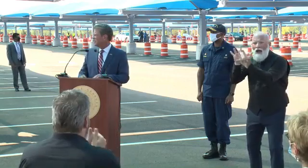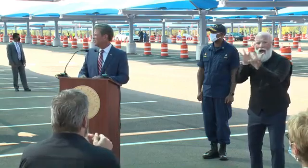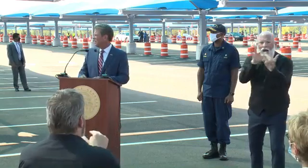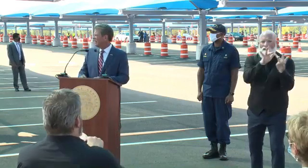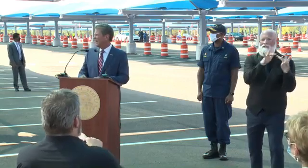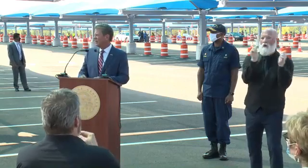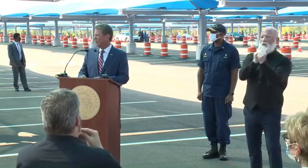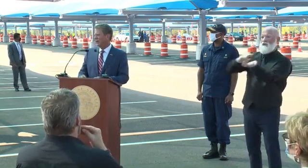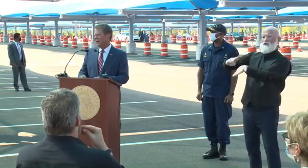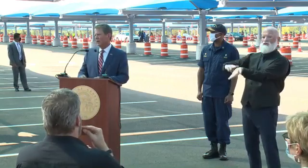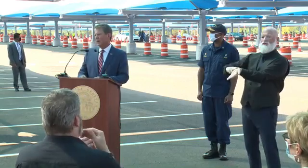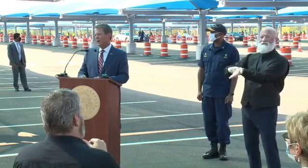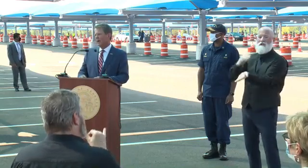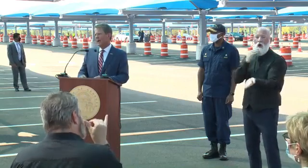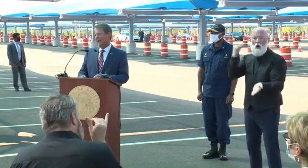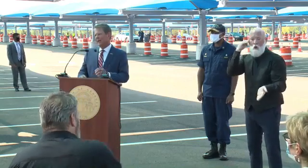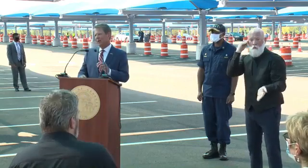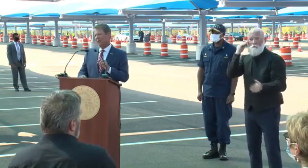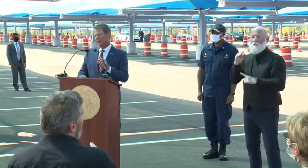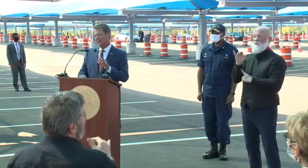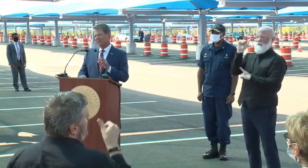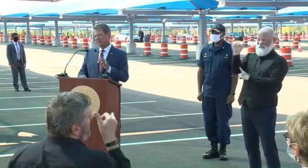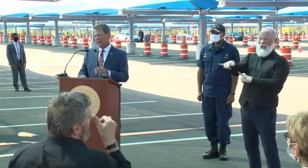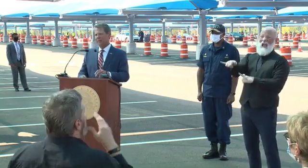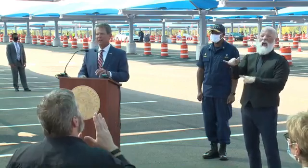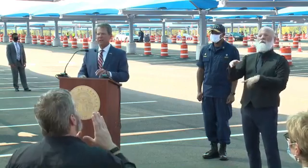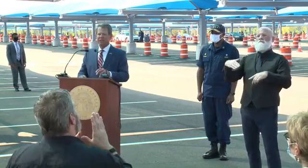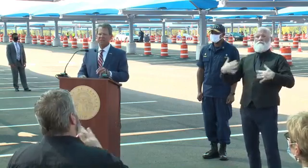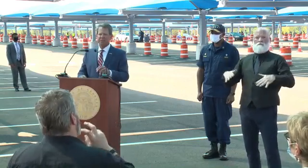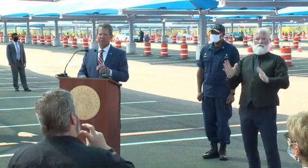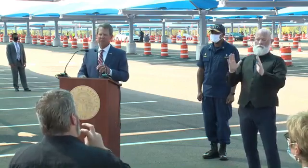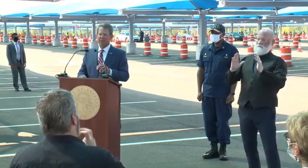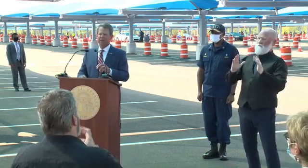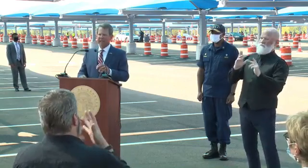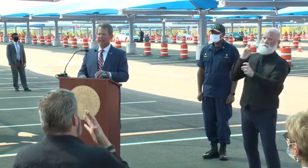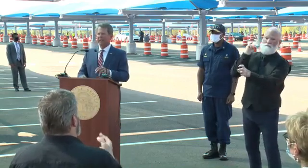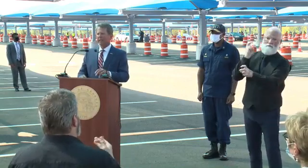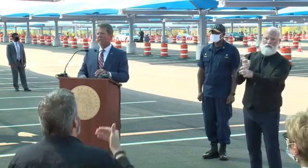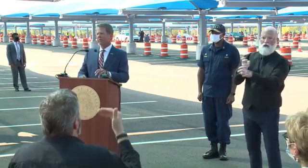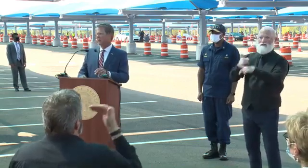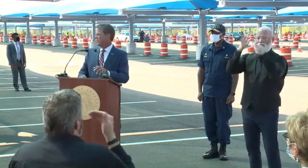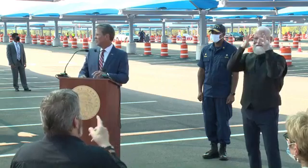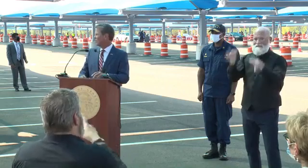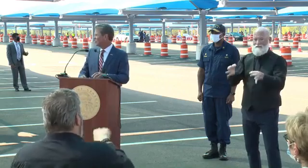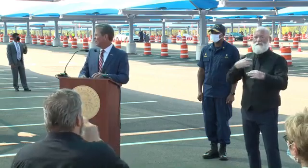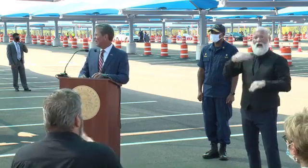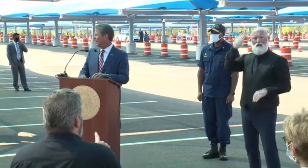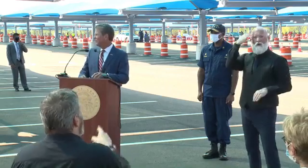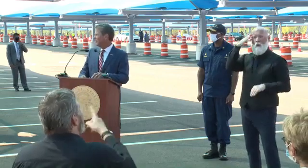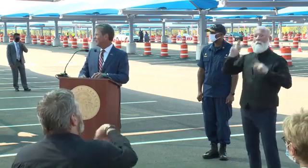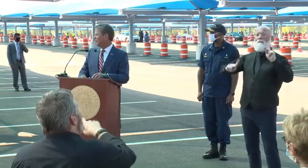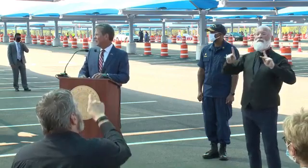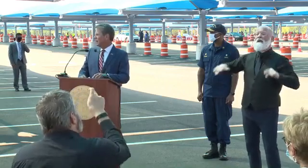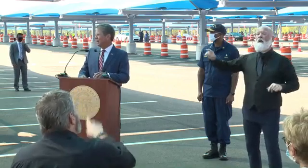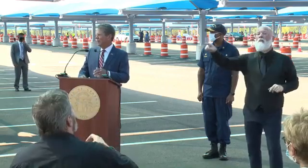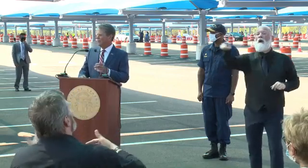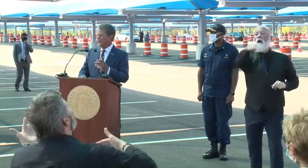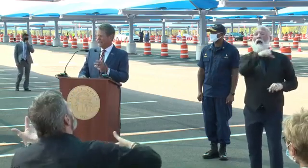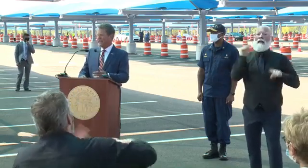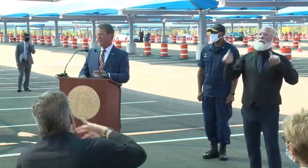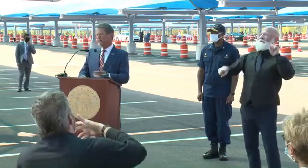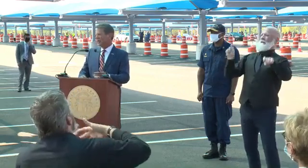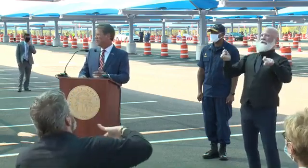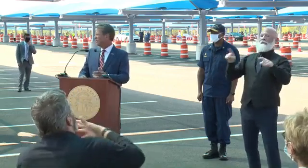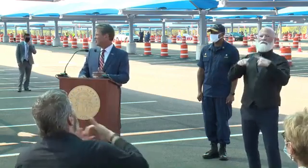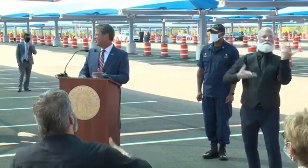hardest decisions I've had to make. I know that these populations, they need a social life.